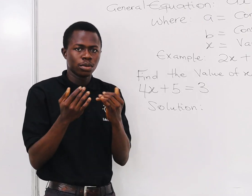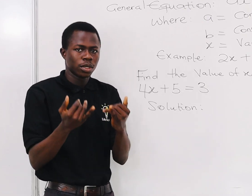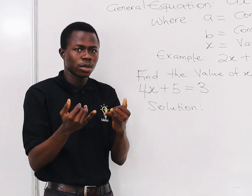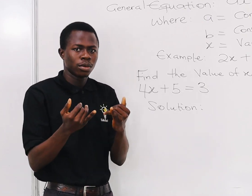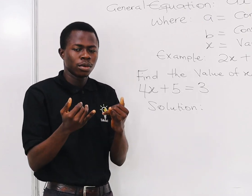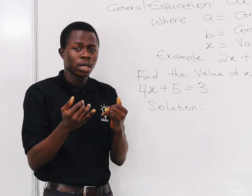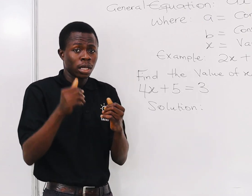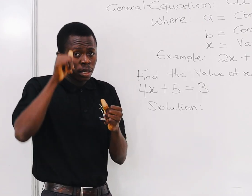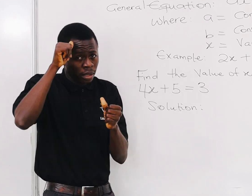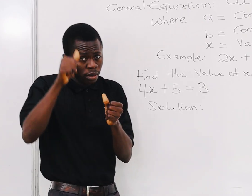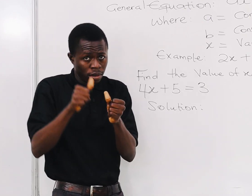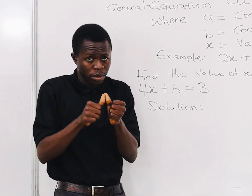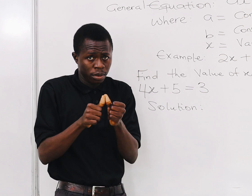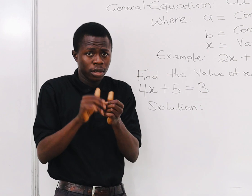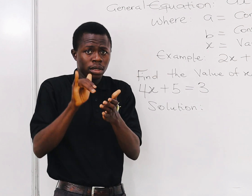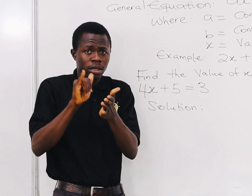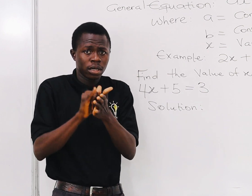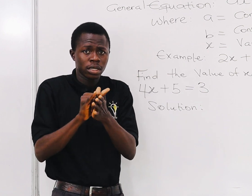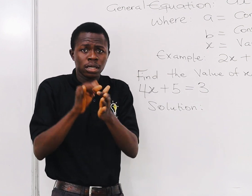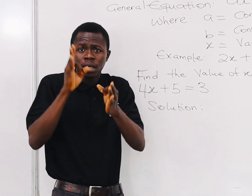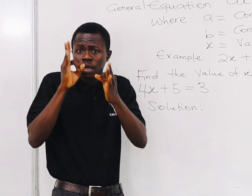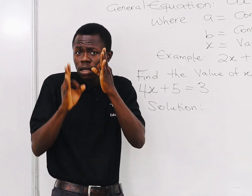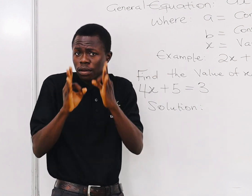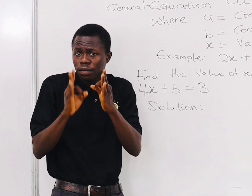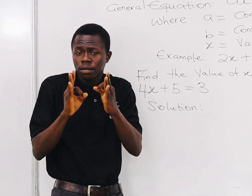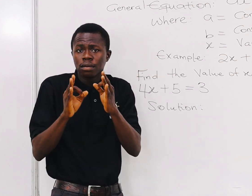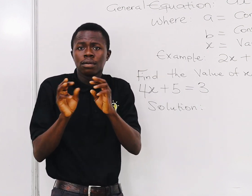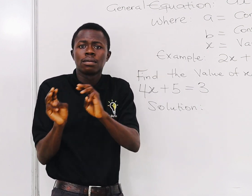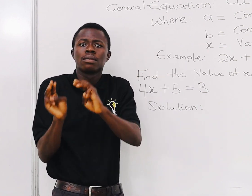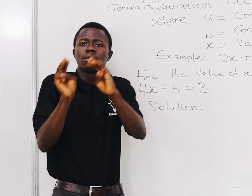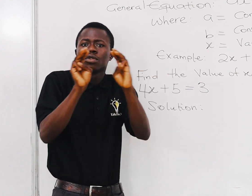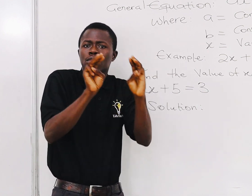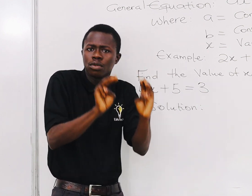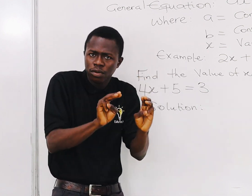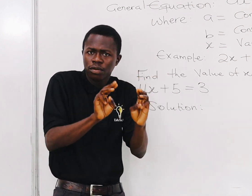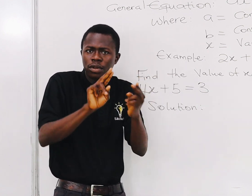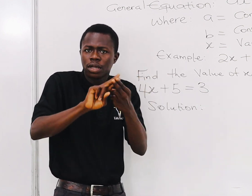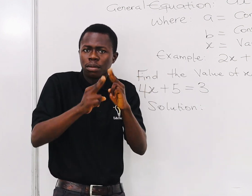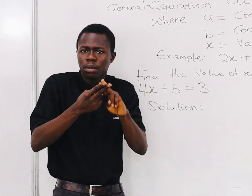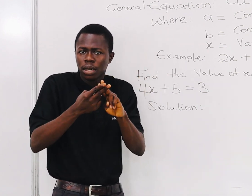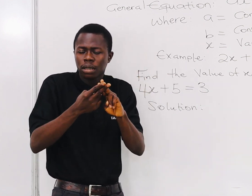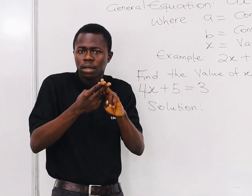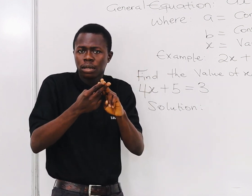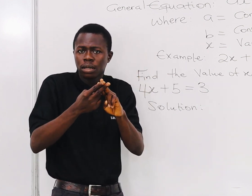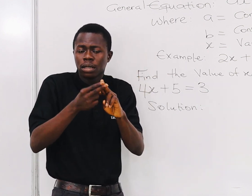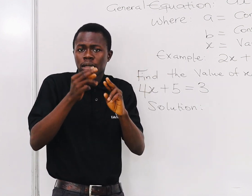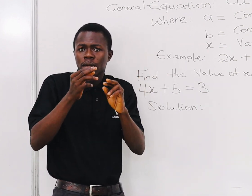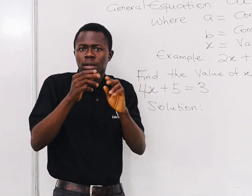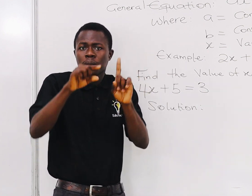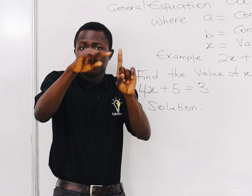So now you remember that if you move a number